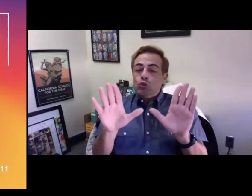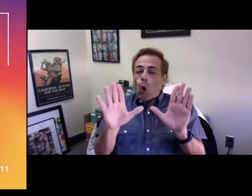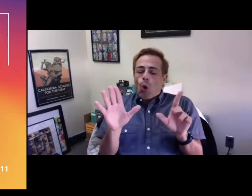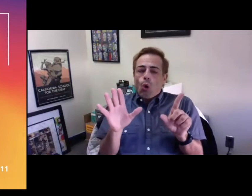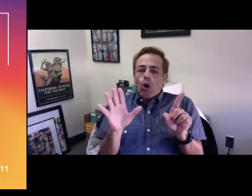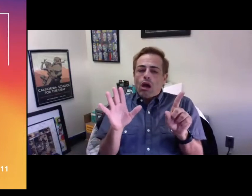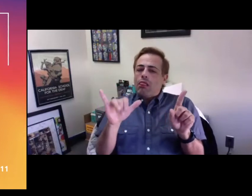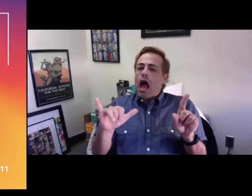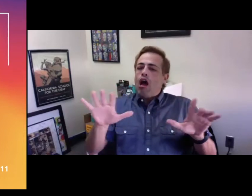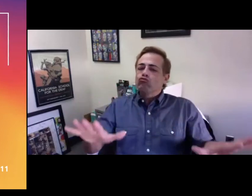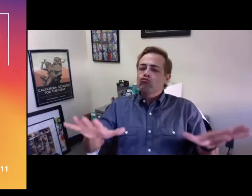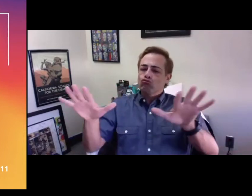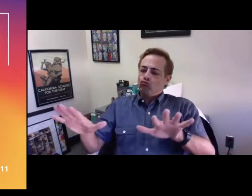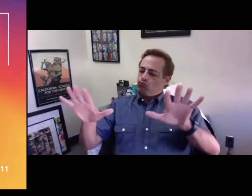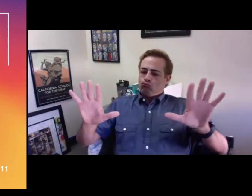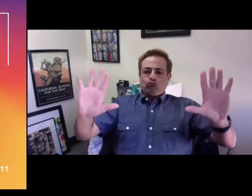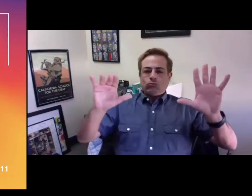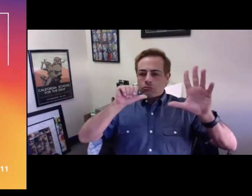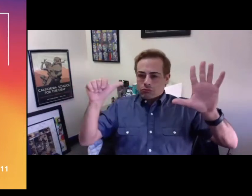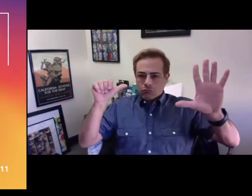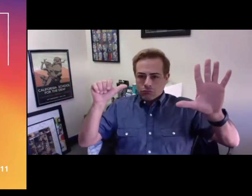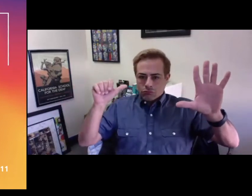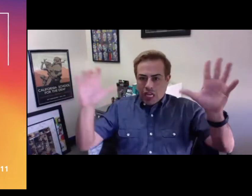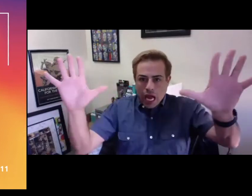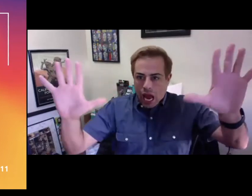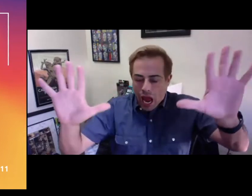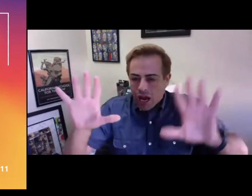teacher does not use the voice. They just sign.